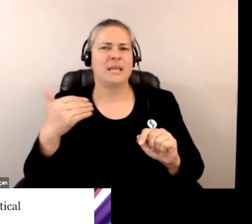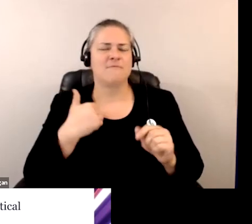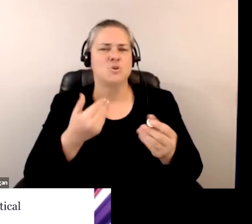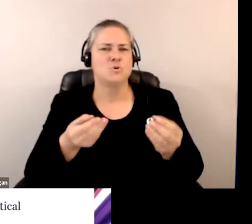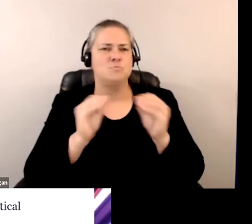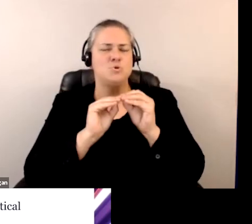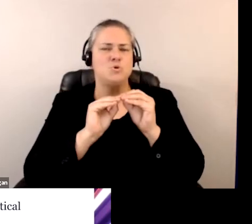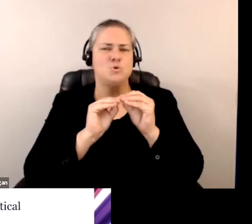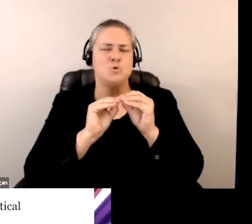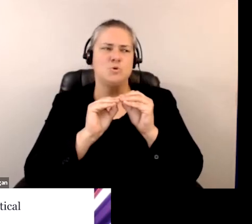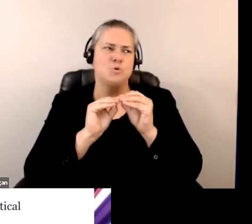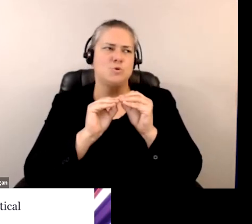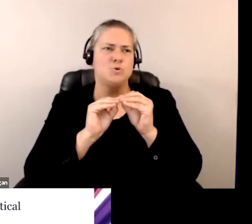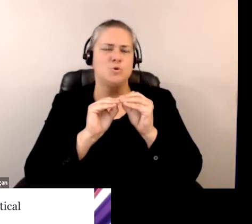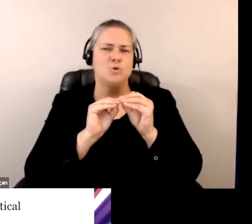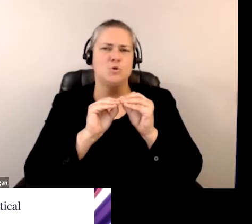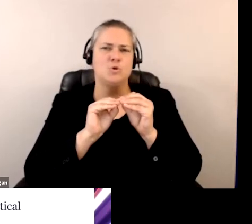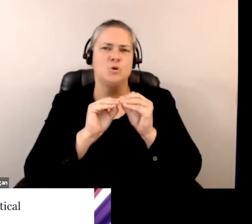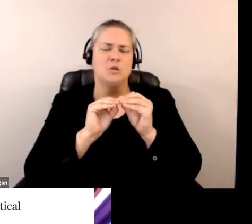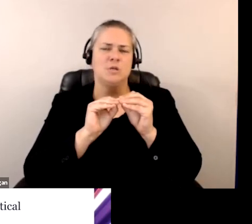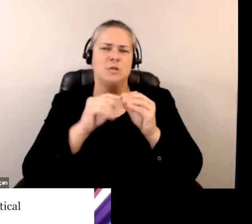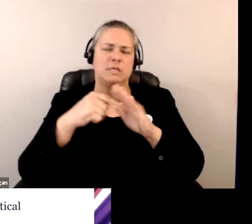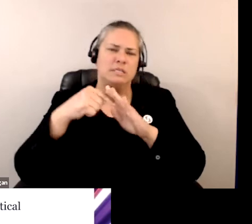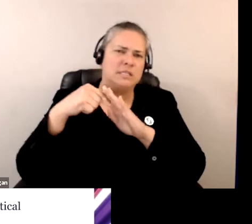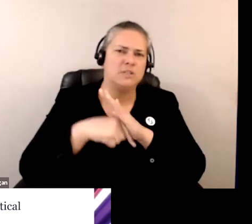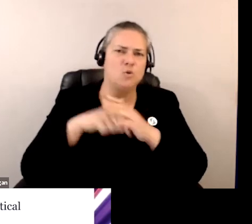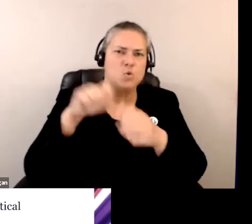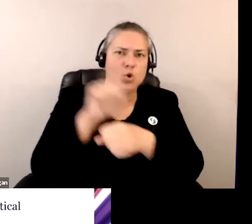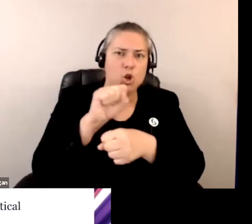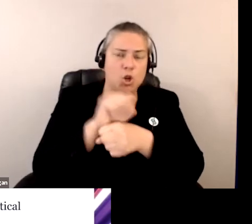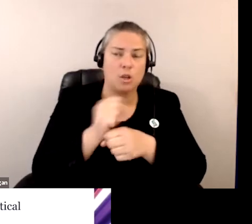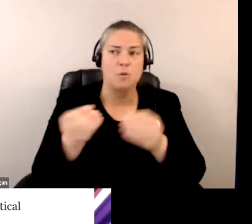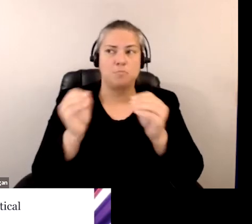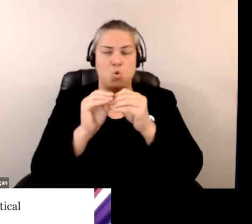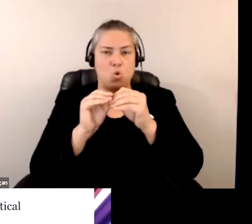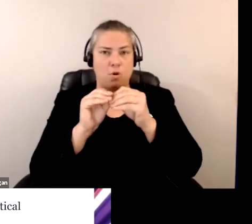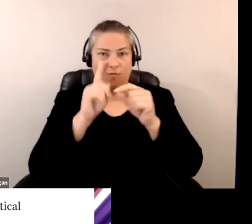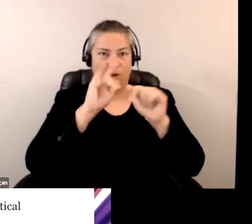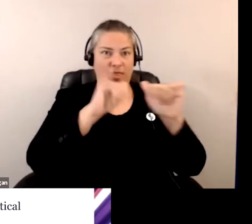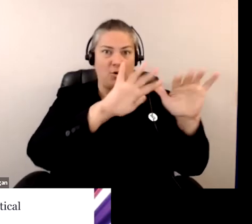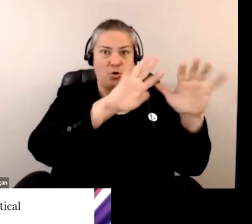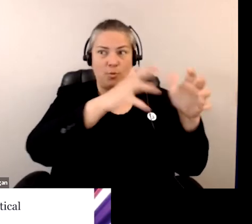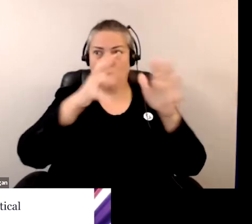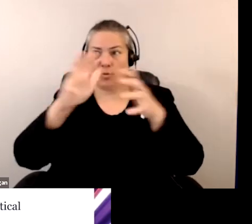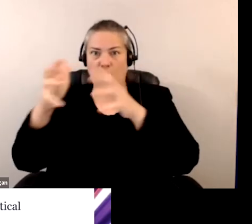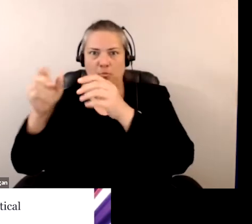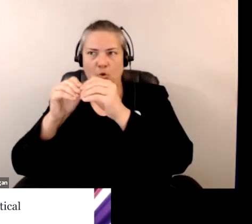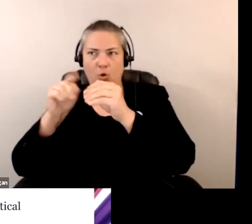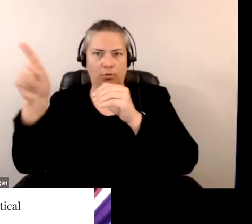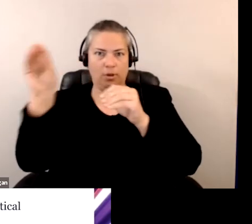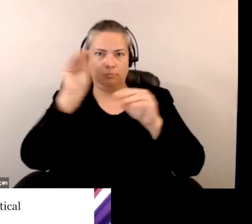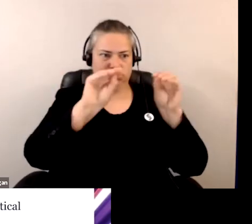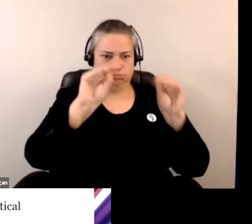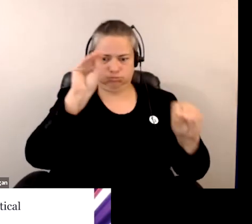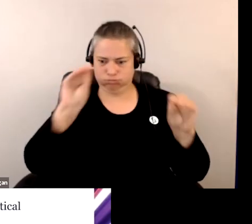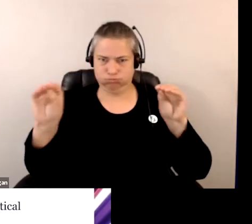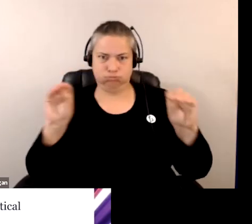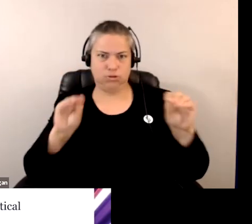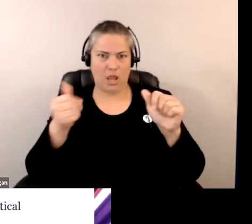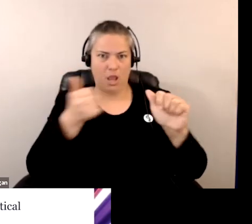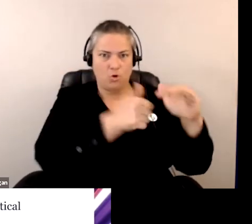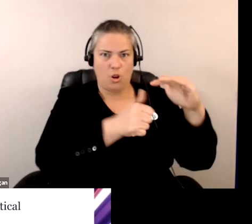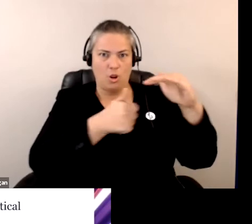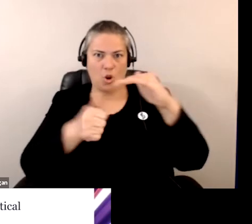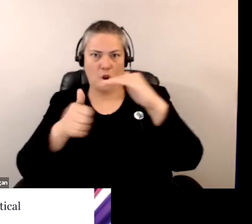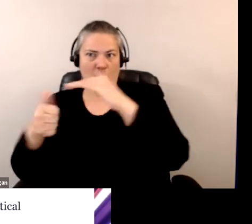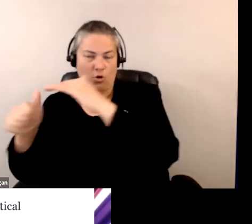intensification of the work and more people falling into those categories, while they may not have, maybe